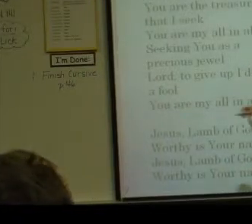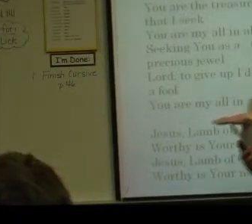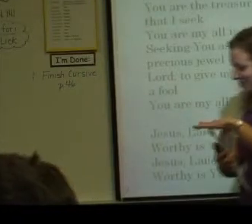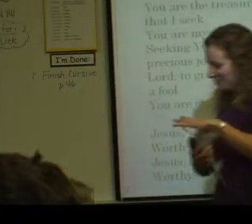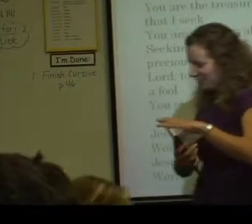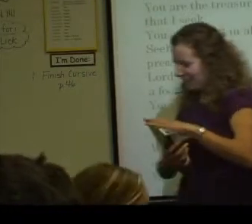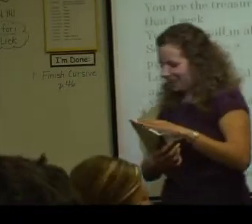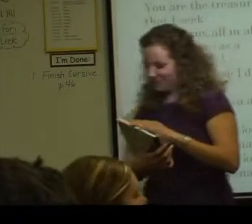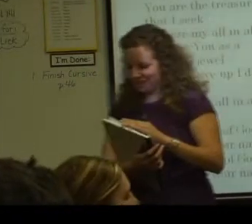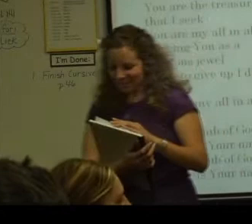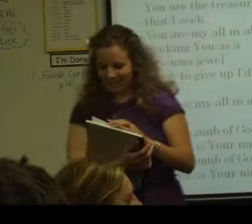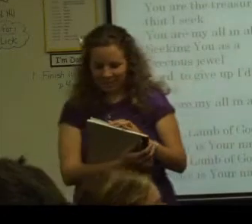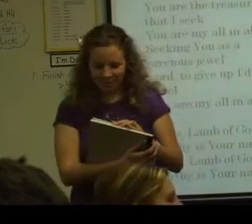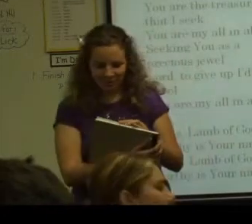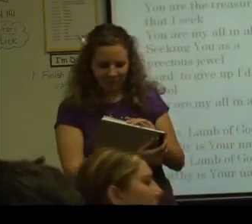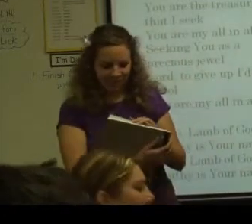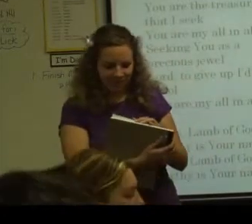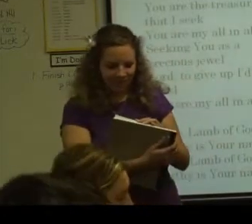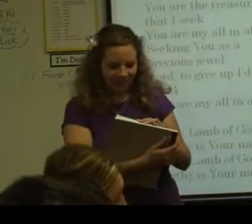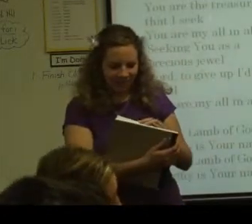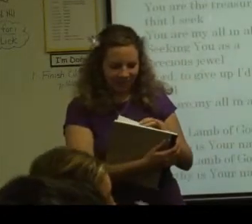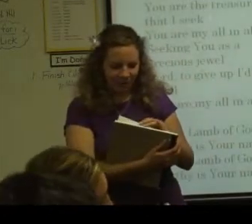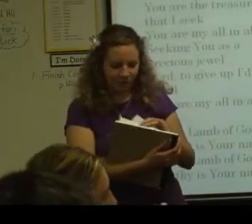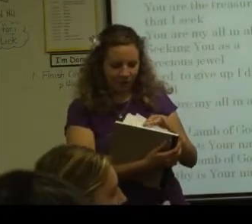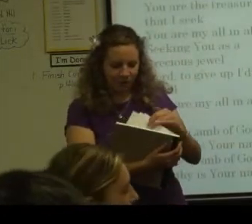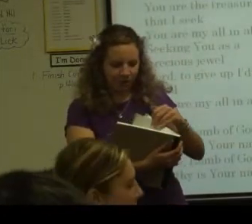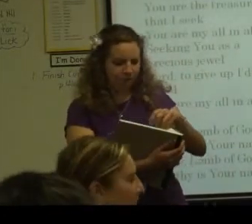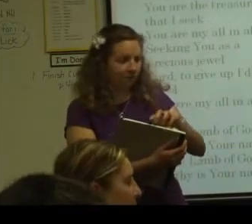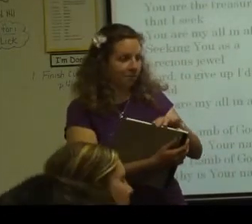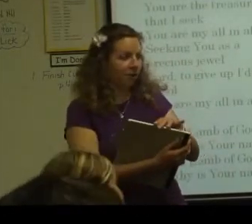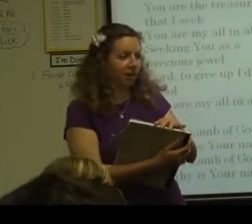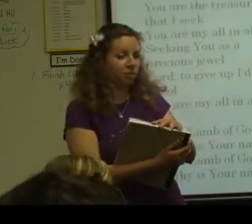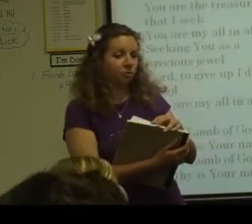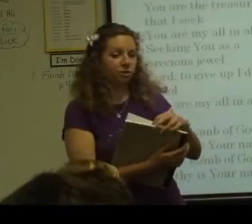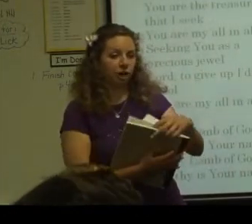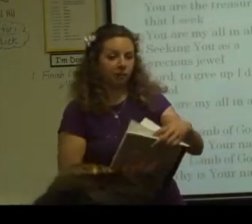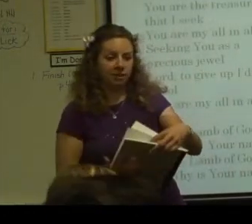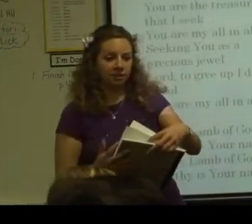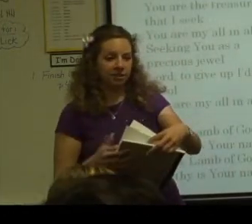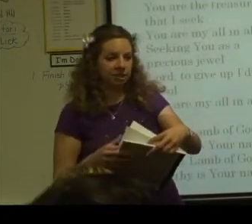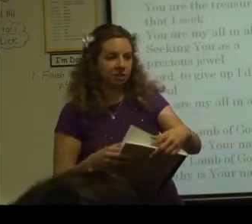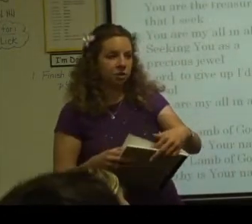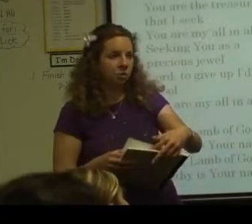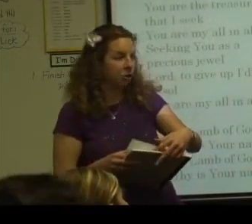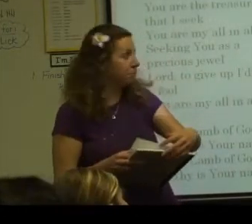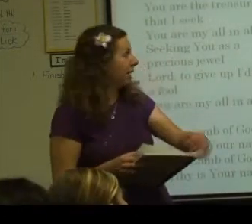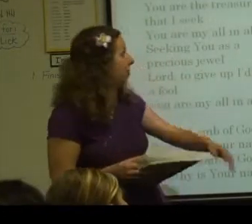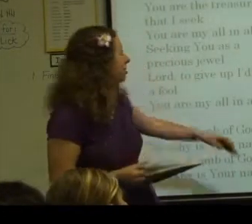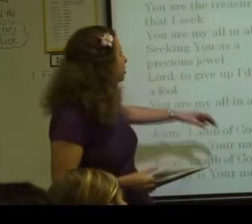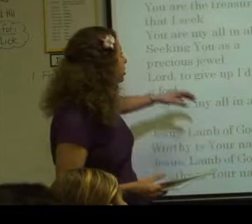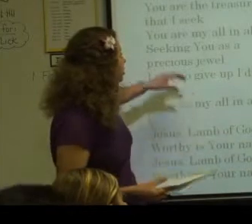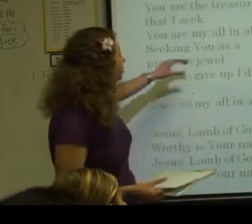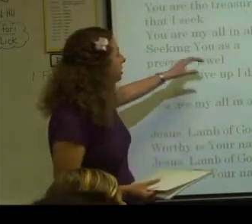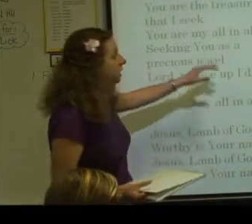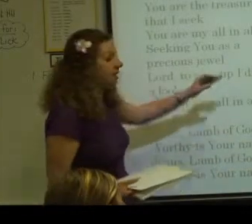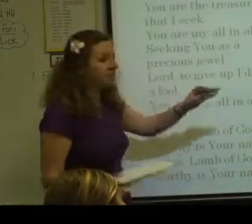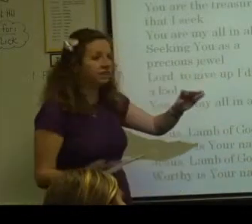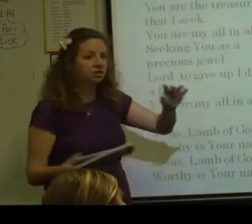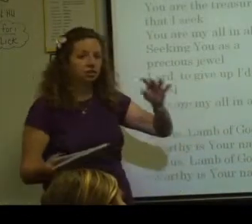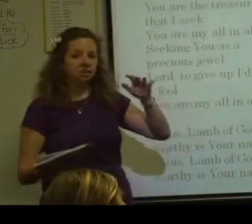And what I'm going to have you guys do is go through and work on. Okay, so when you copy the lyrics, what you might want to do is just